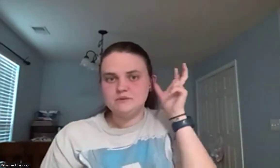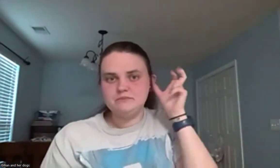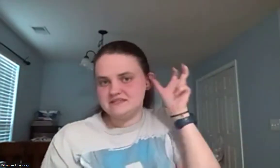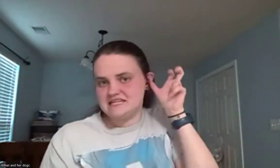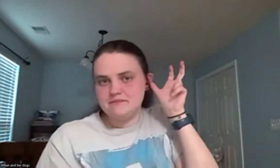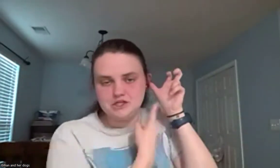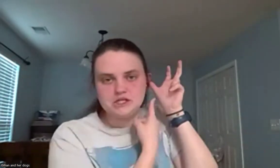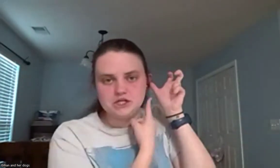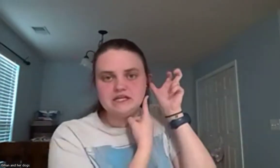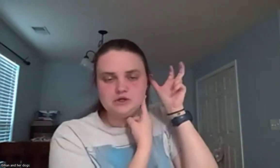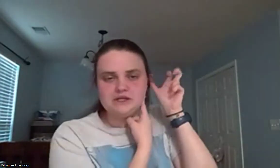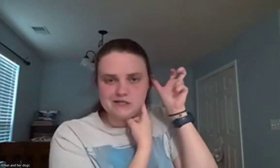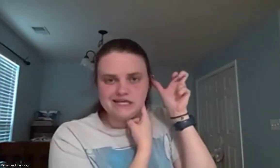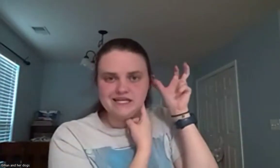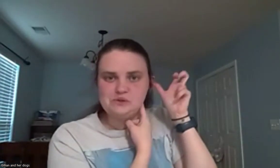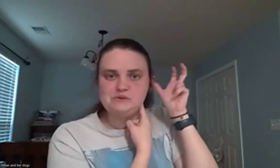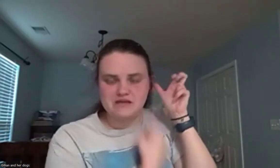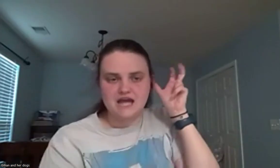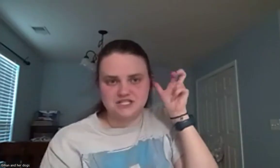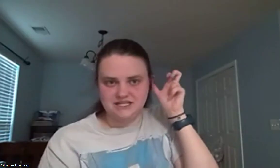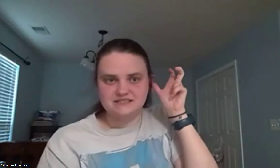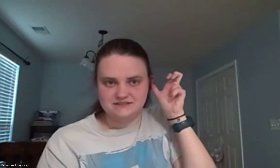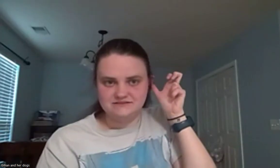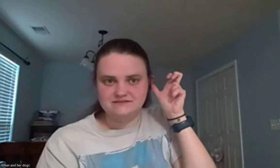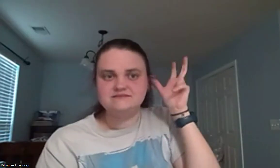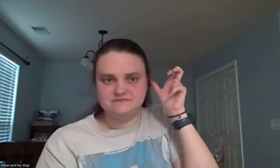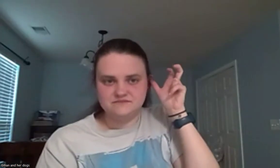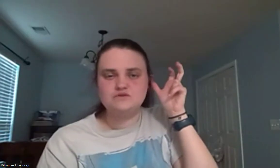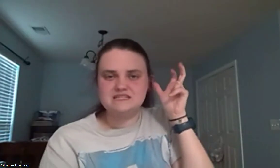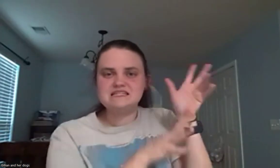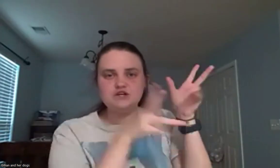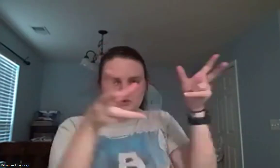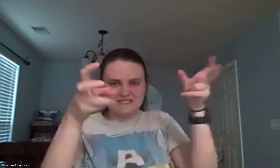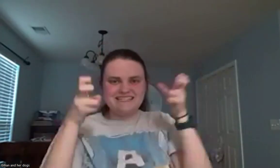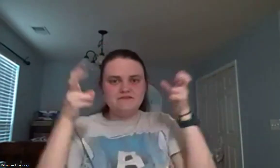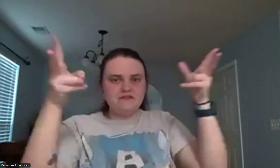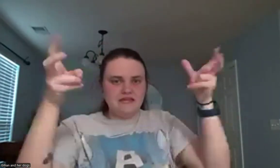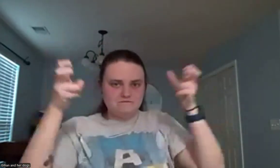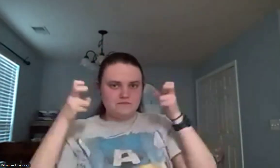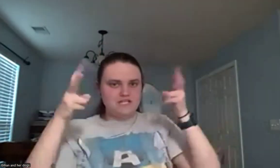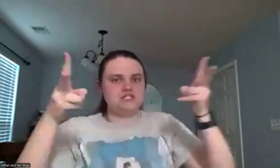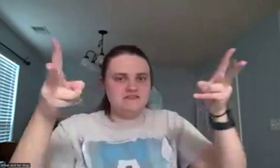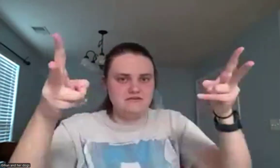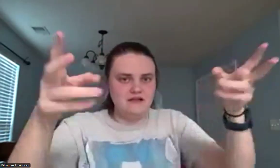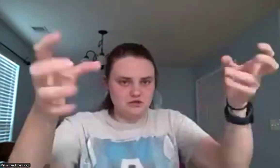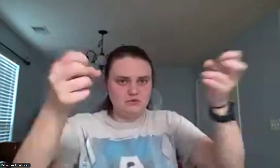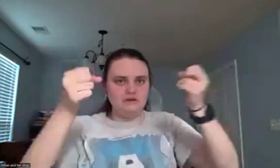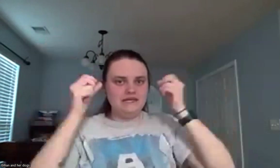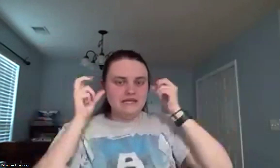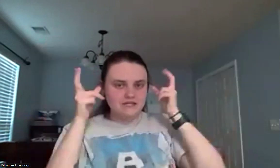be the same in your ear, like you're hearing it, you catching it. So this is like you're receiving the information. Think of it like you're pulling it in.